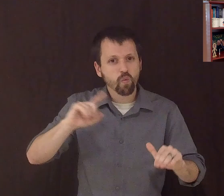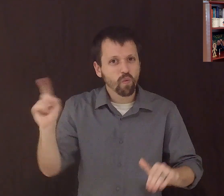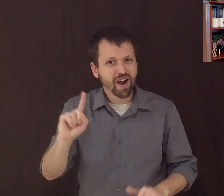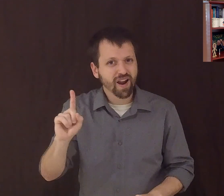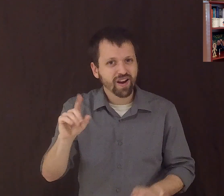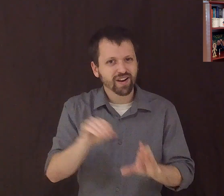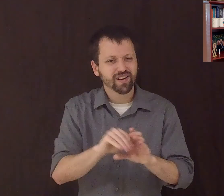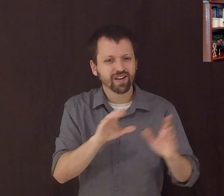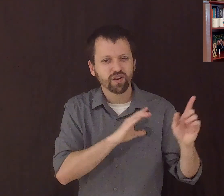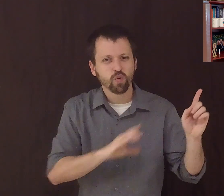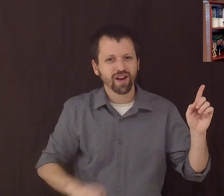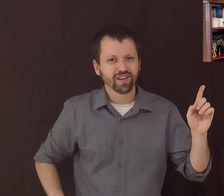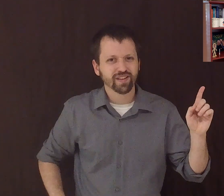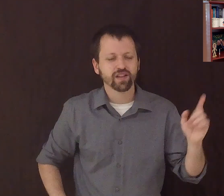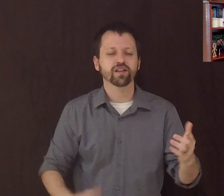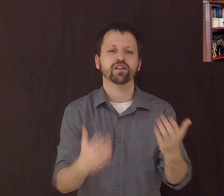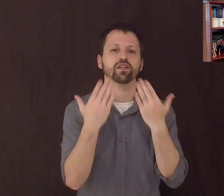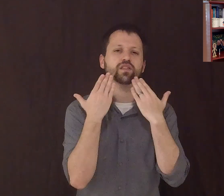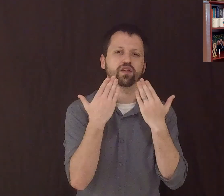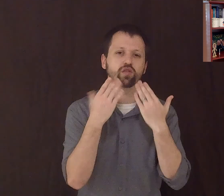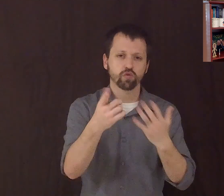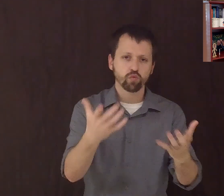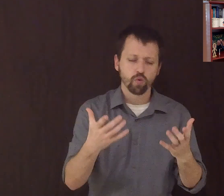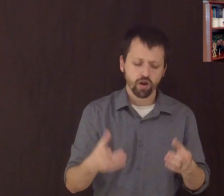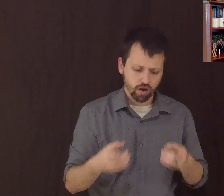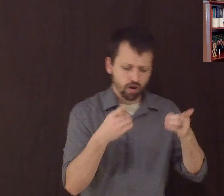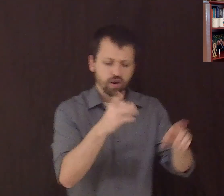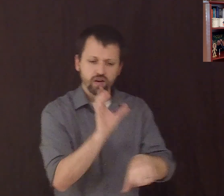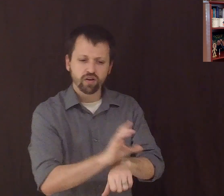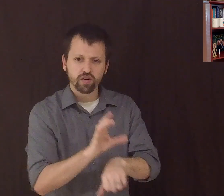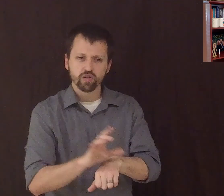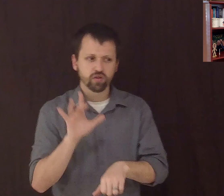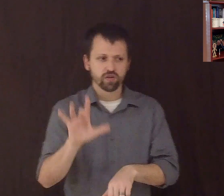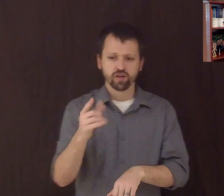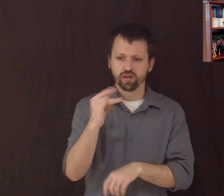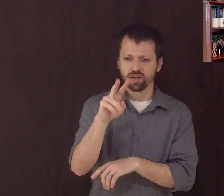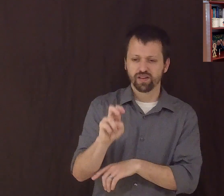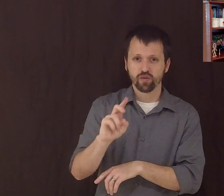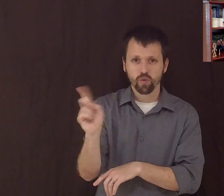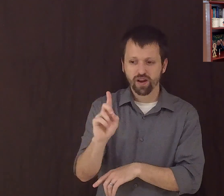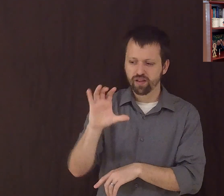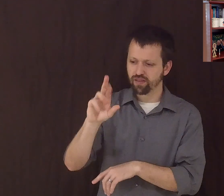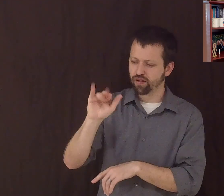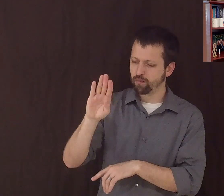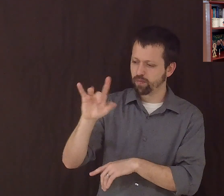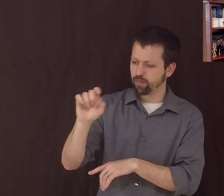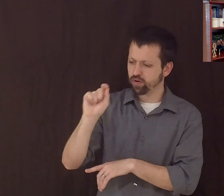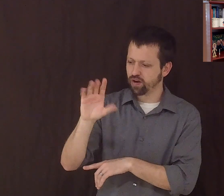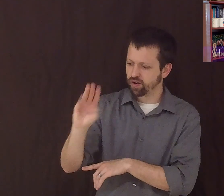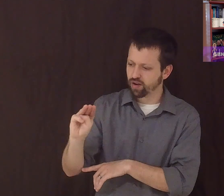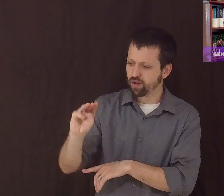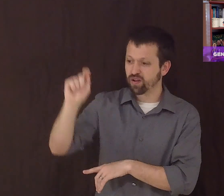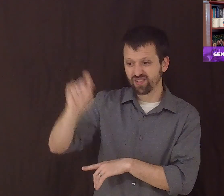Christ. And so thank you. If you want to give to Crossroads, you can simply click on the give link at crbible.com.